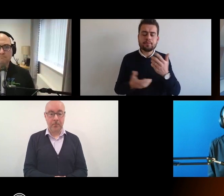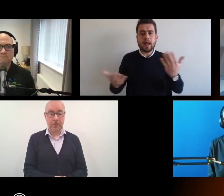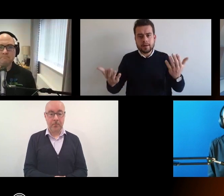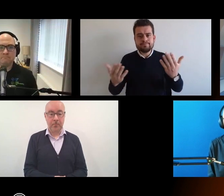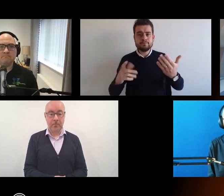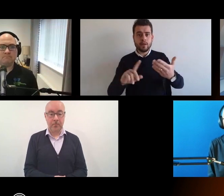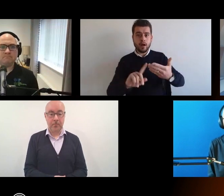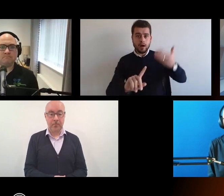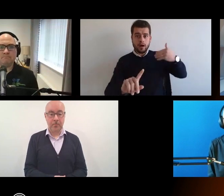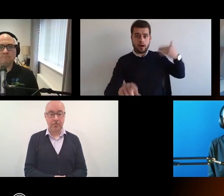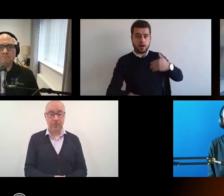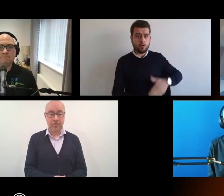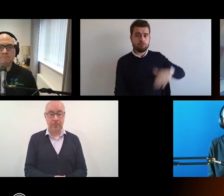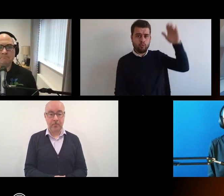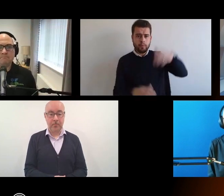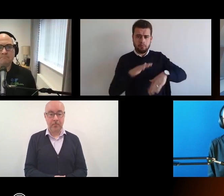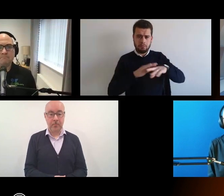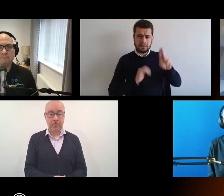Okay, perfect.